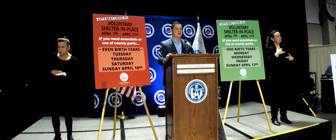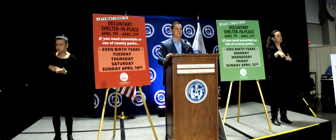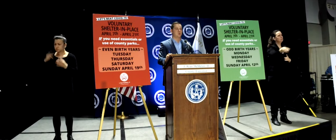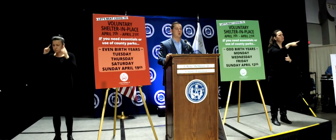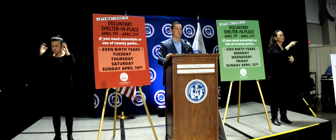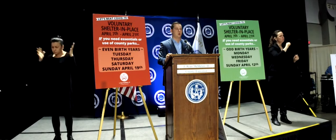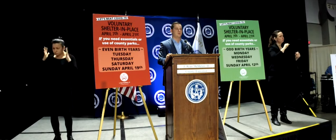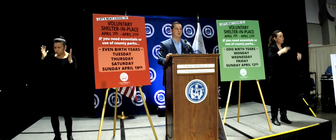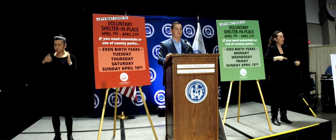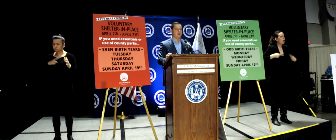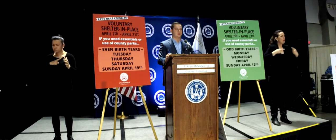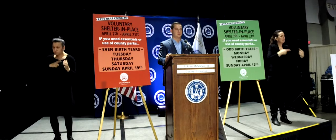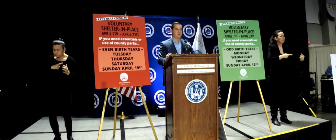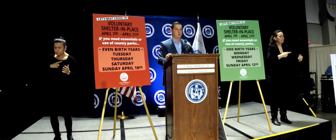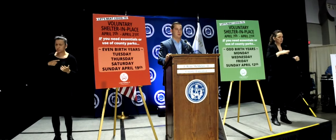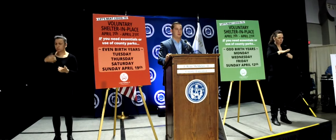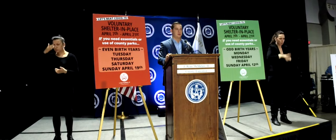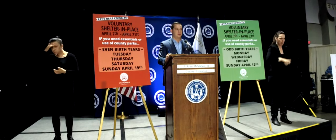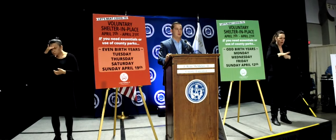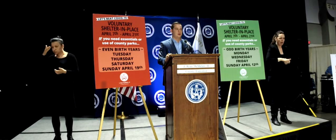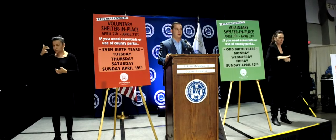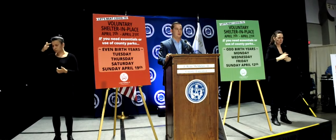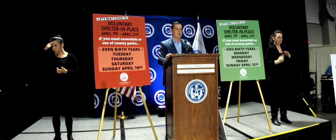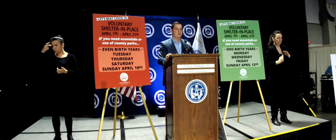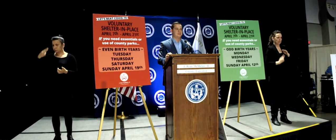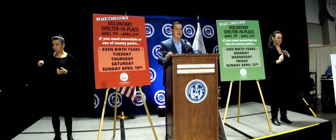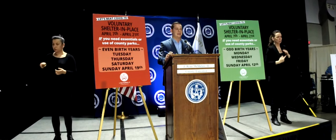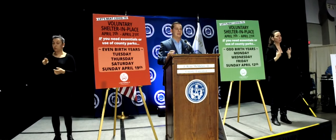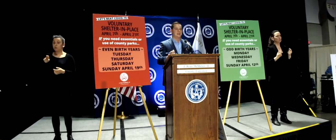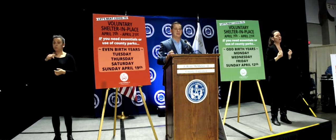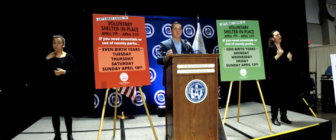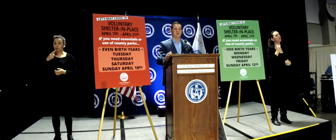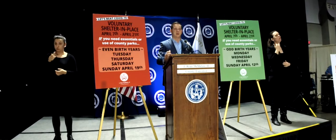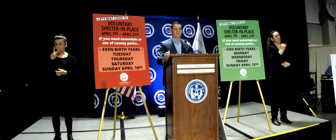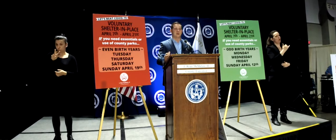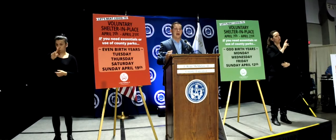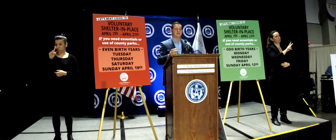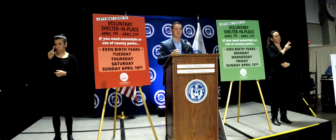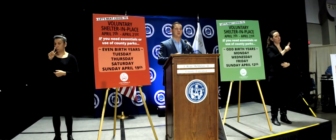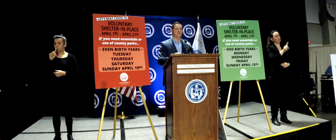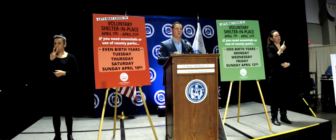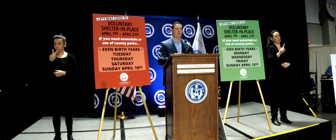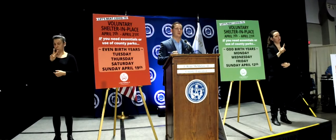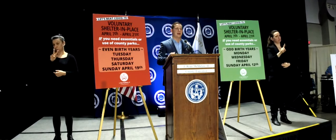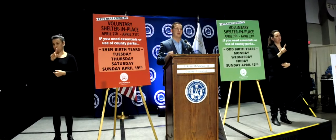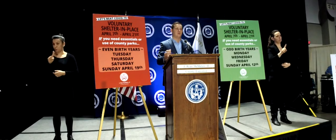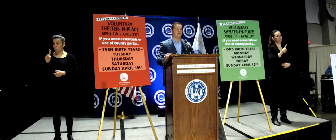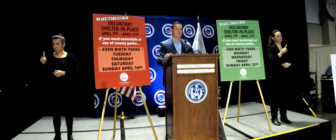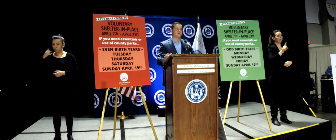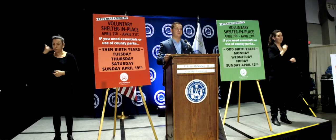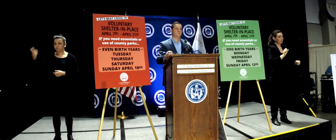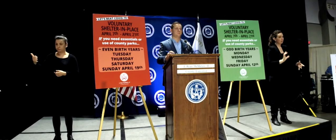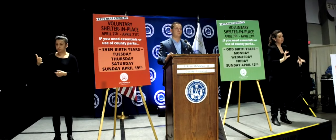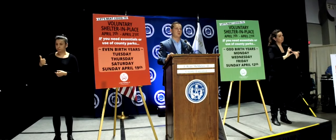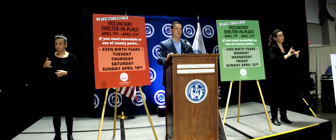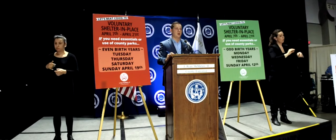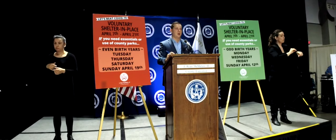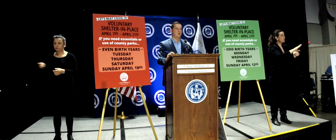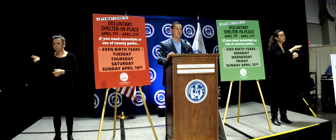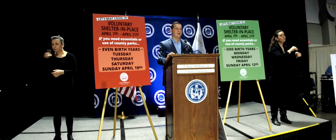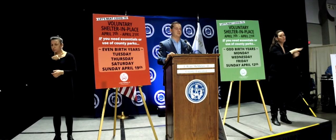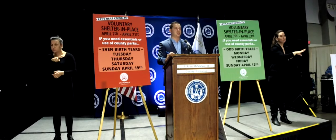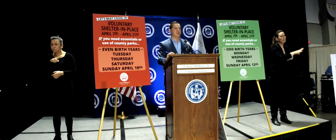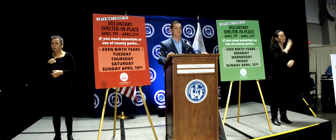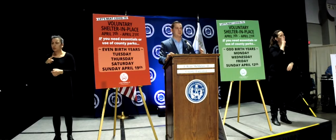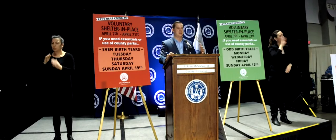Please contact 211 if you need to talk to somebody. It's not getting easier as we ask you for more sacrifice,